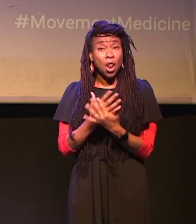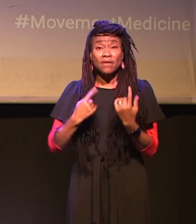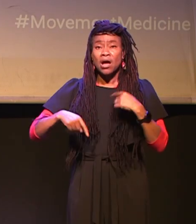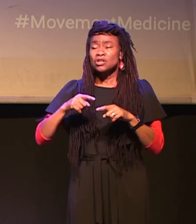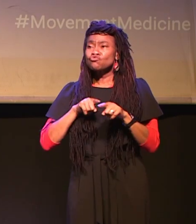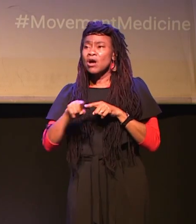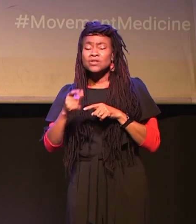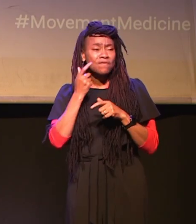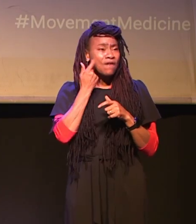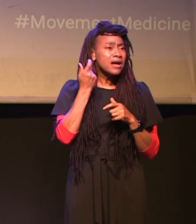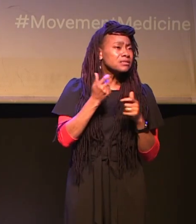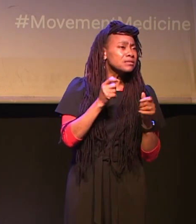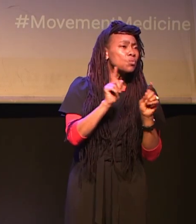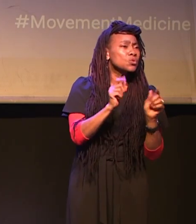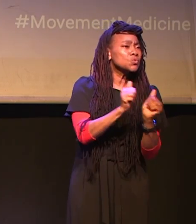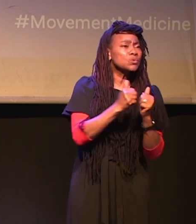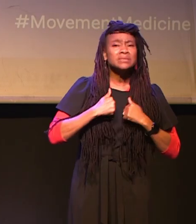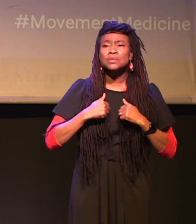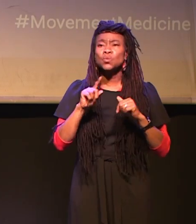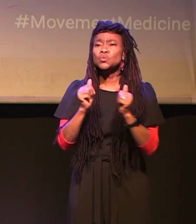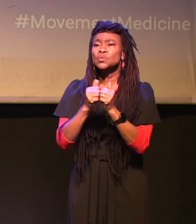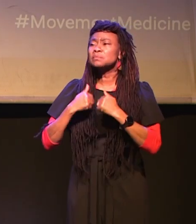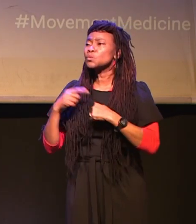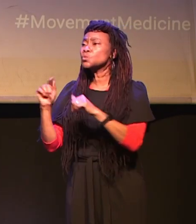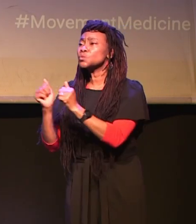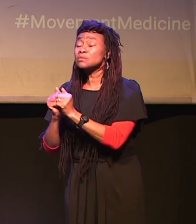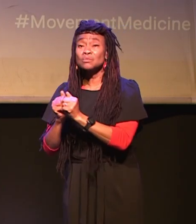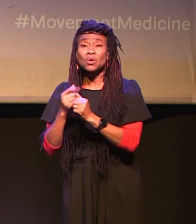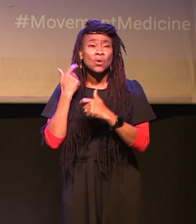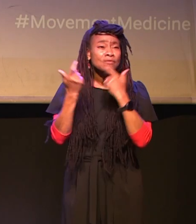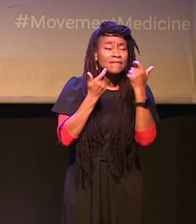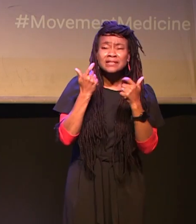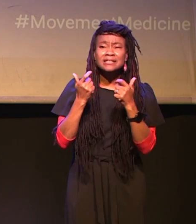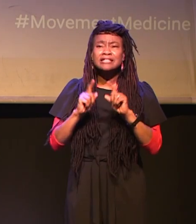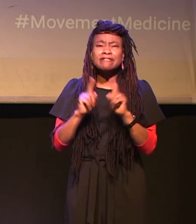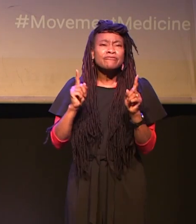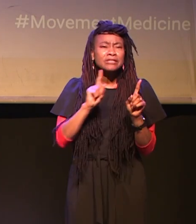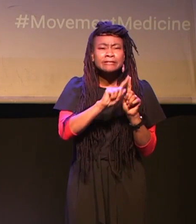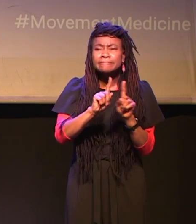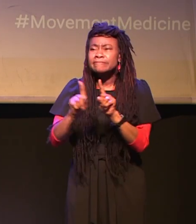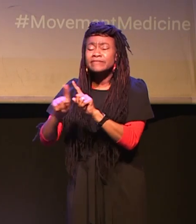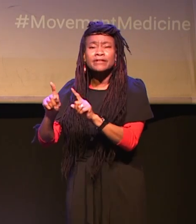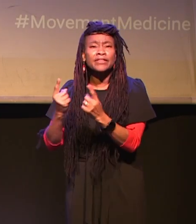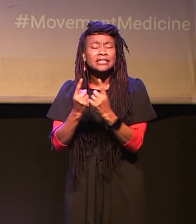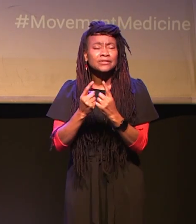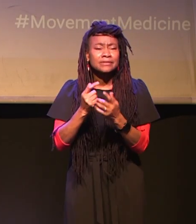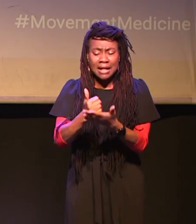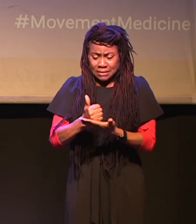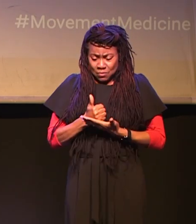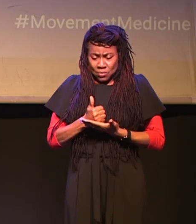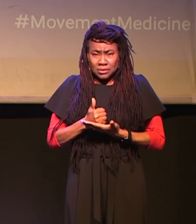and different medicine in order to hold and support us to like be in